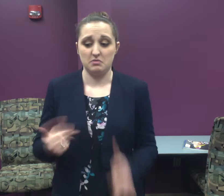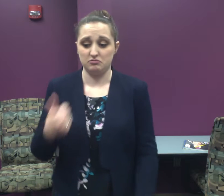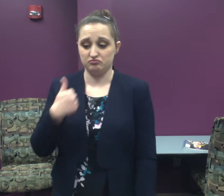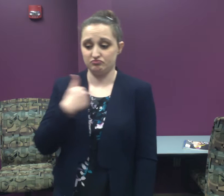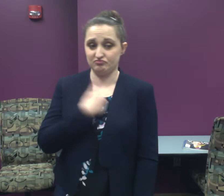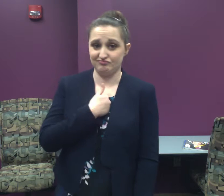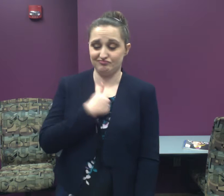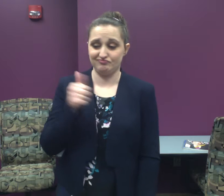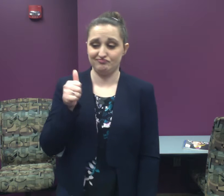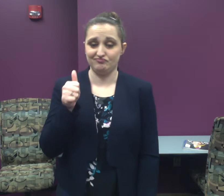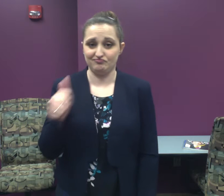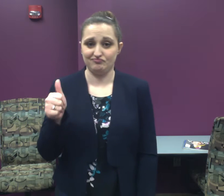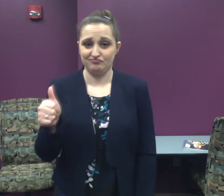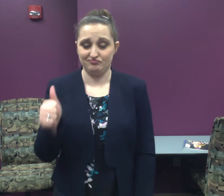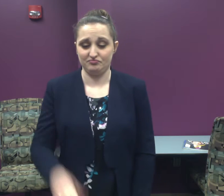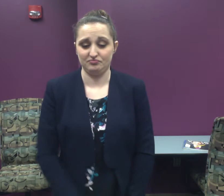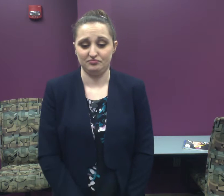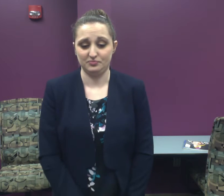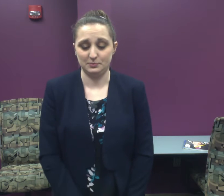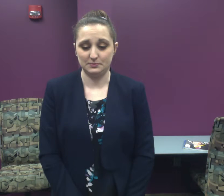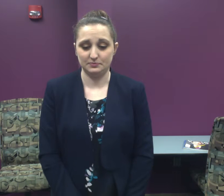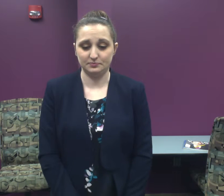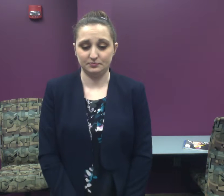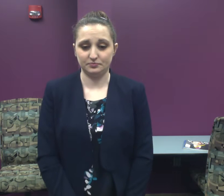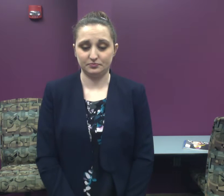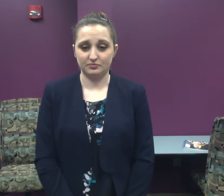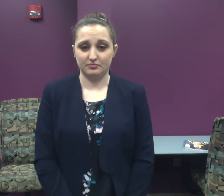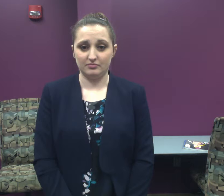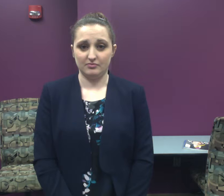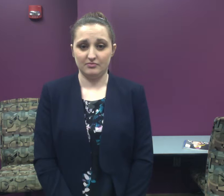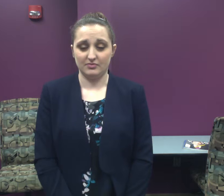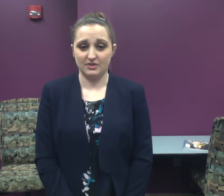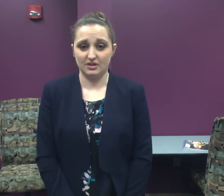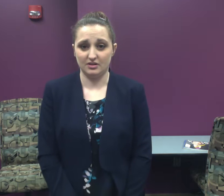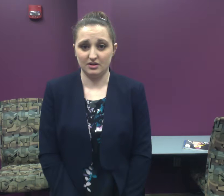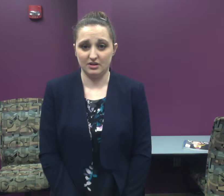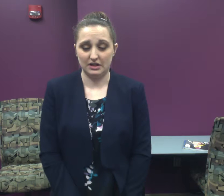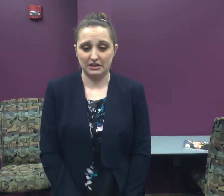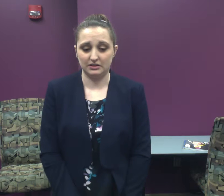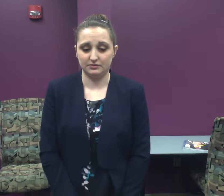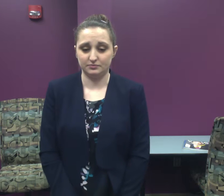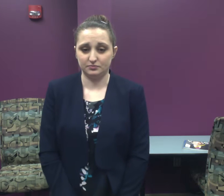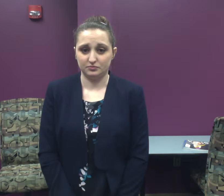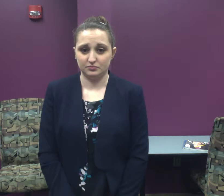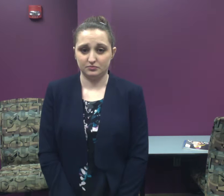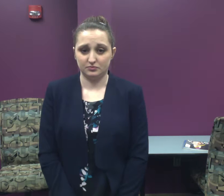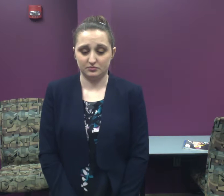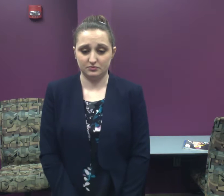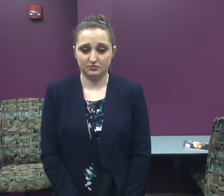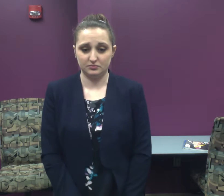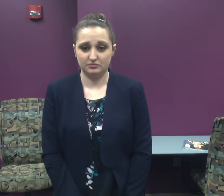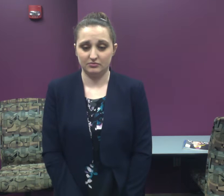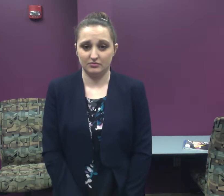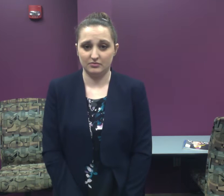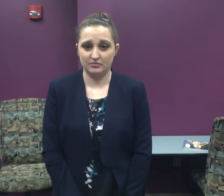finish on the seconds. So no, Eastern Europe, and the relationship between Eastern Europe and the Soviet Union, even after World War II,